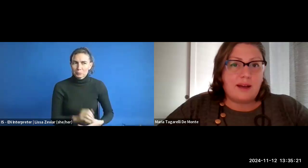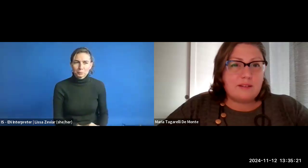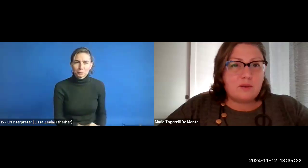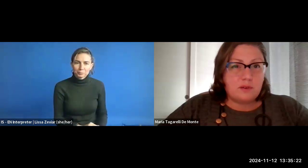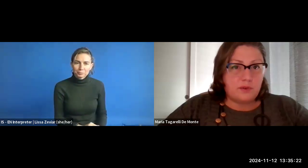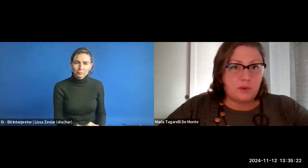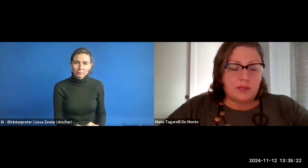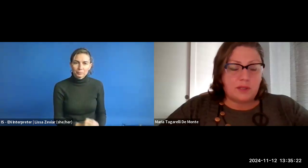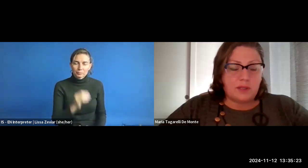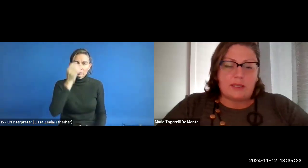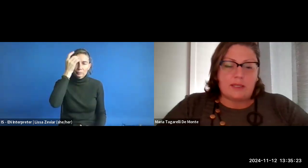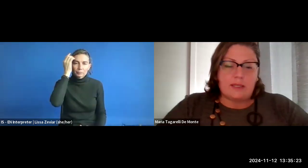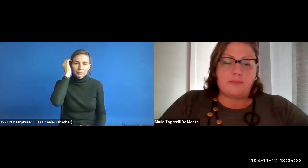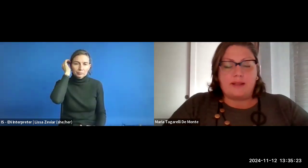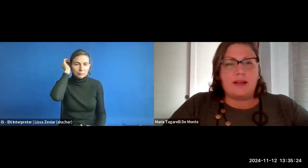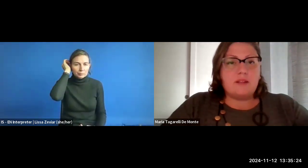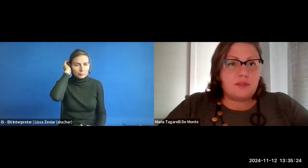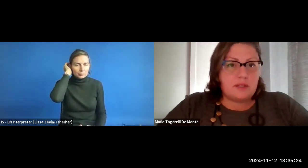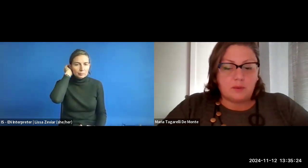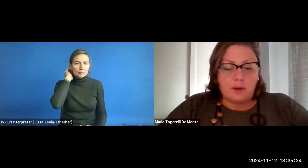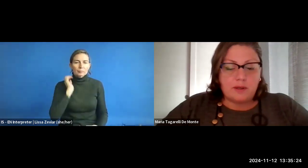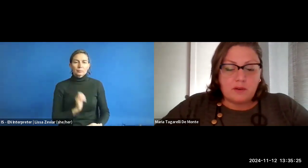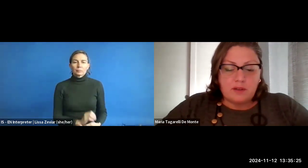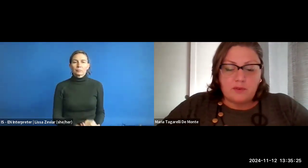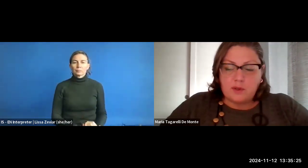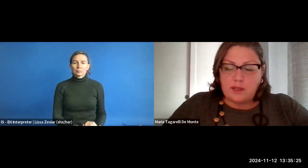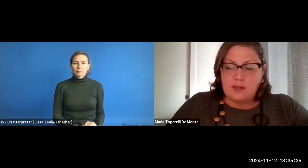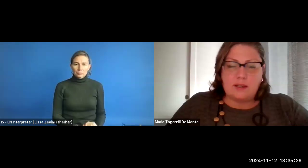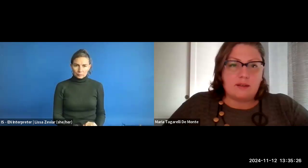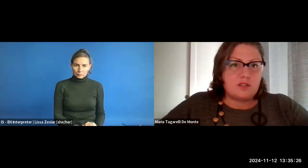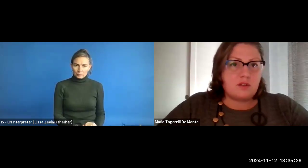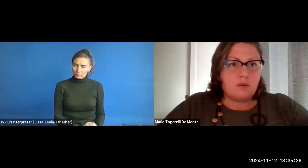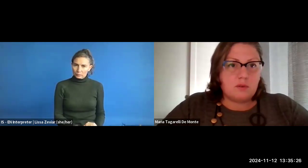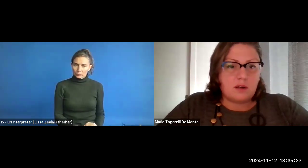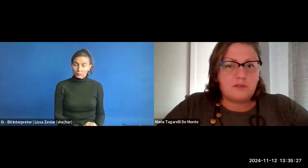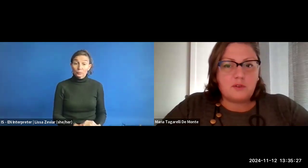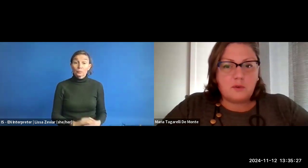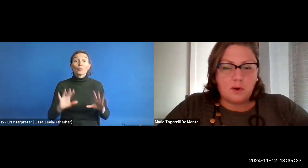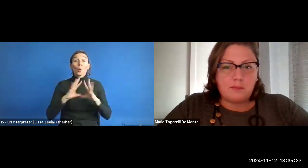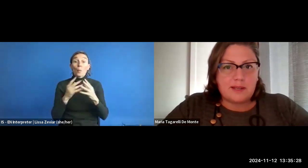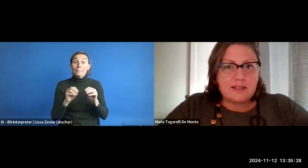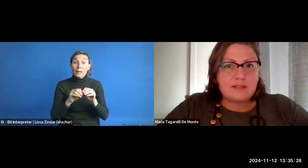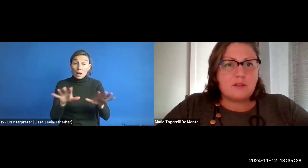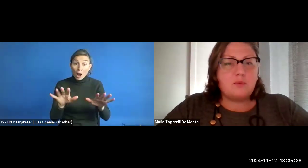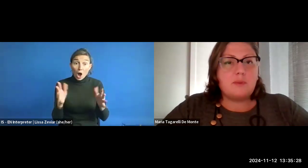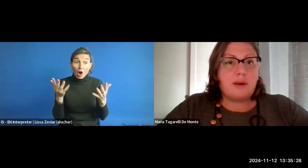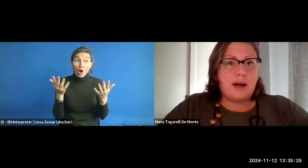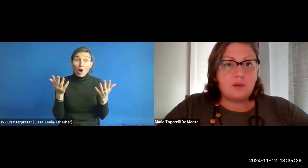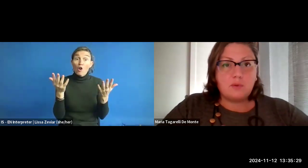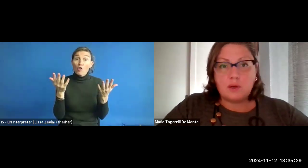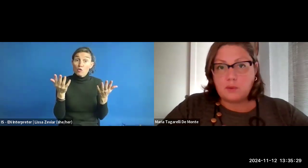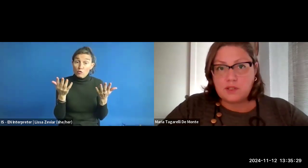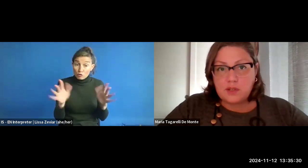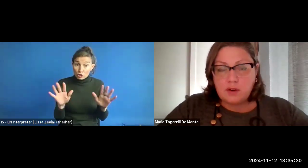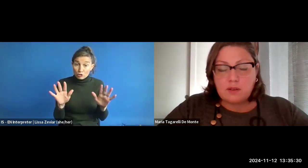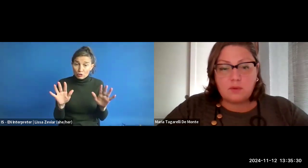Also, I will ask you if you can, at the end of the webinar, if you can just hold on a few more minutes to